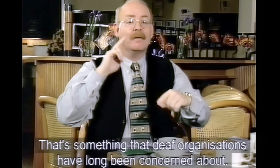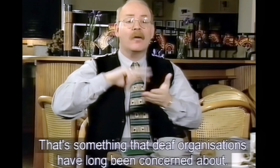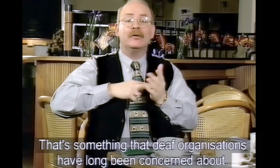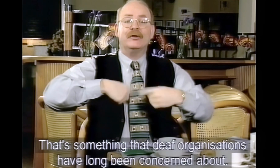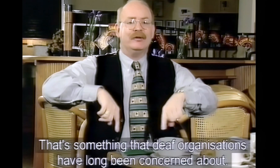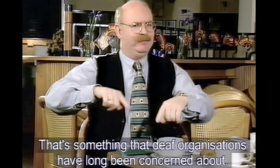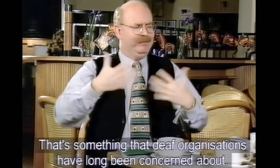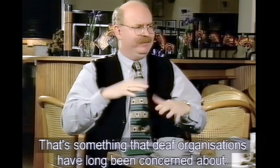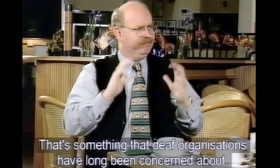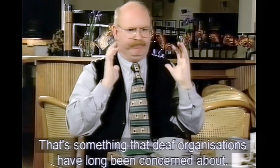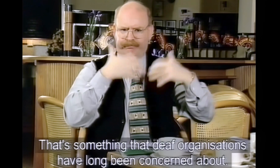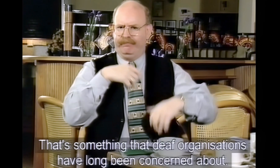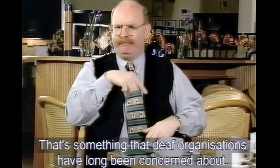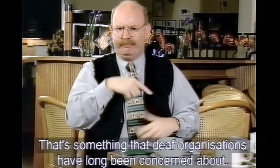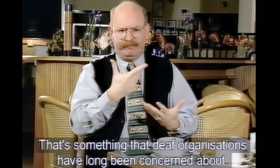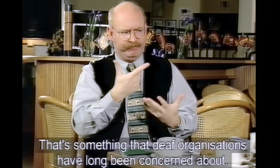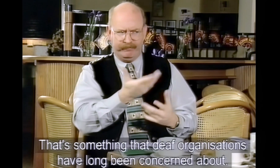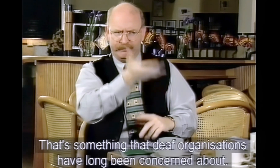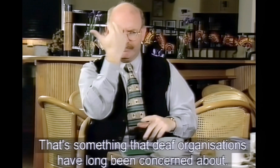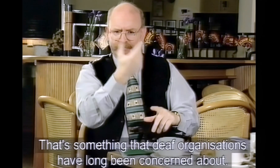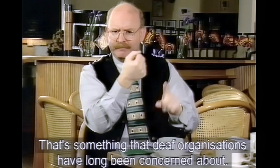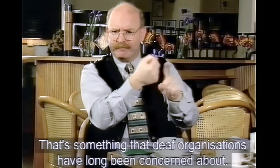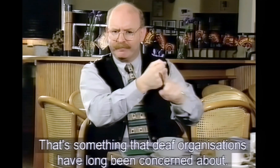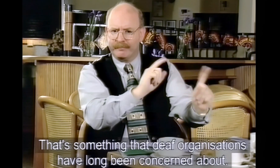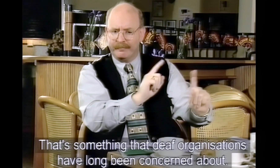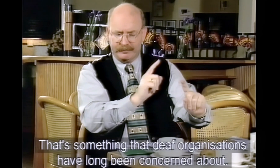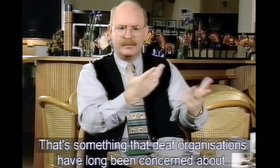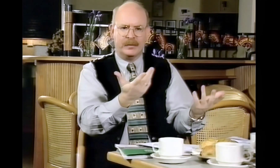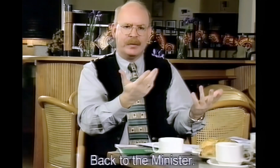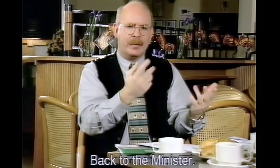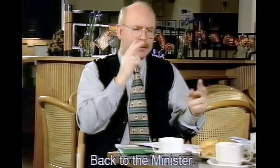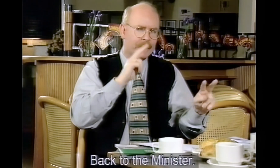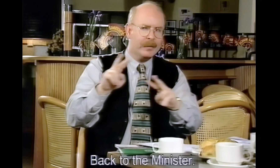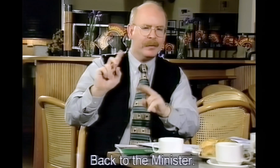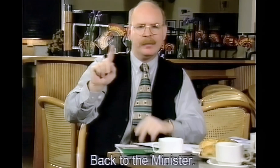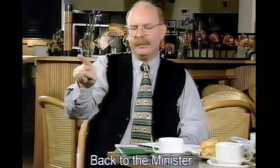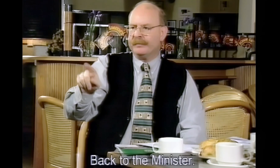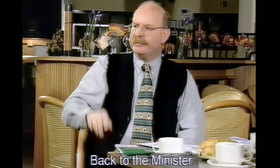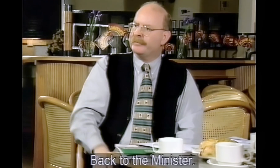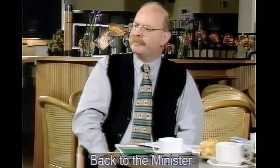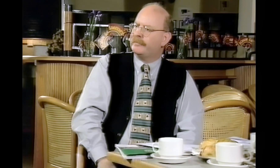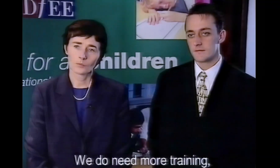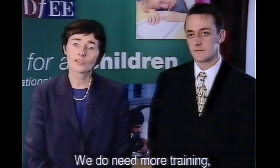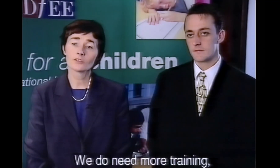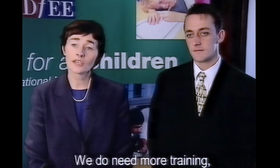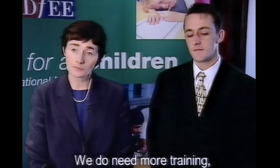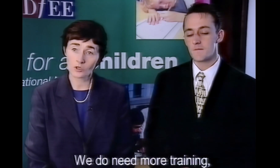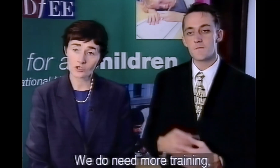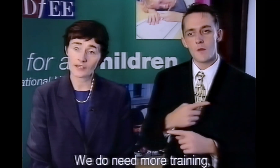something that deaf organisations have long been concerned about and been asking for. Back to the minister. We do need more training